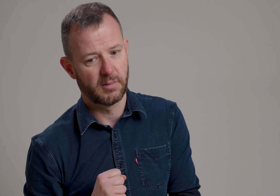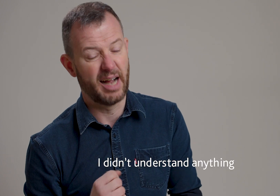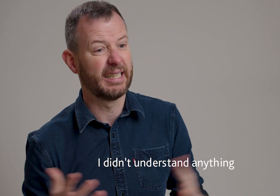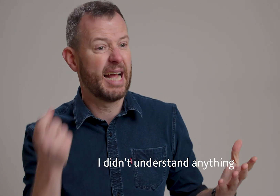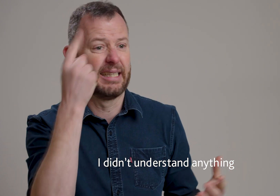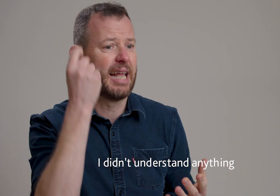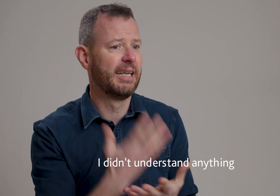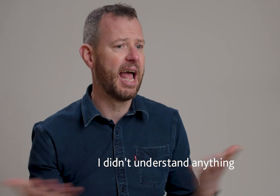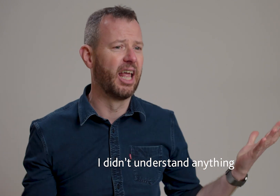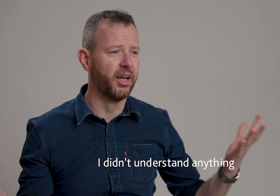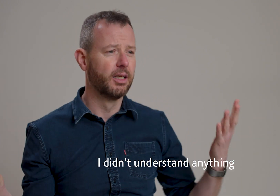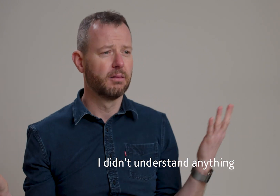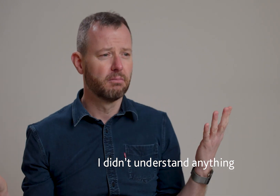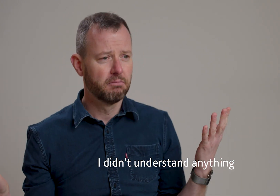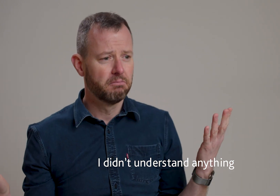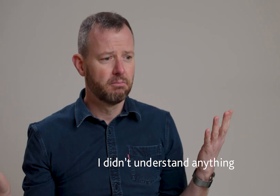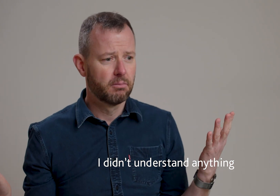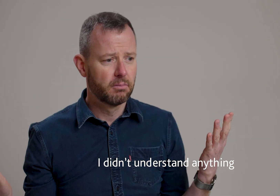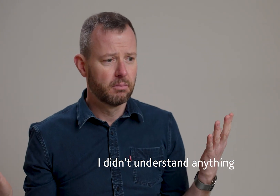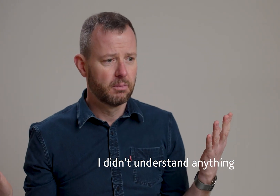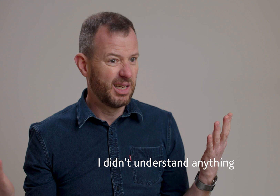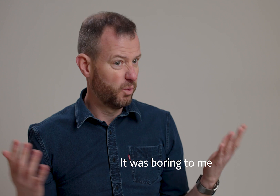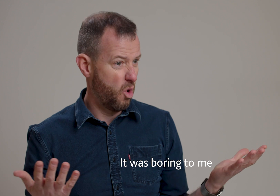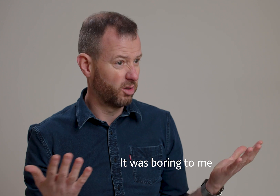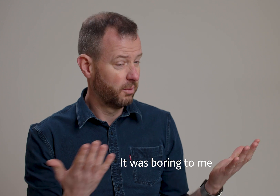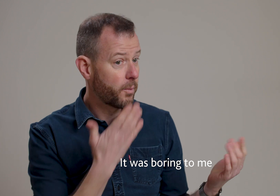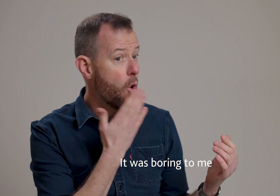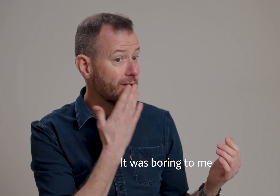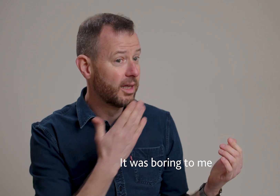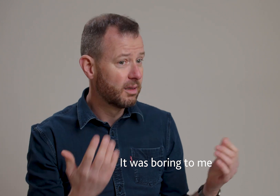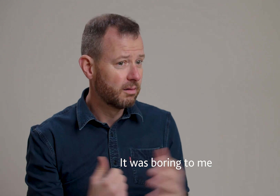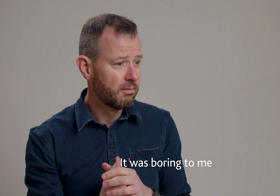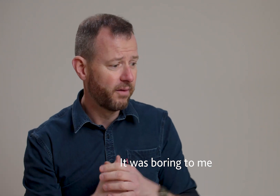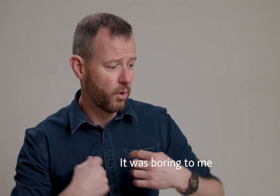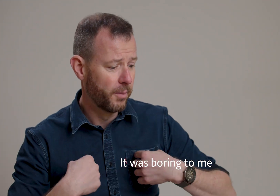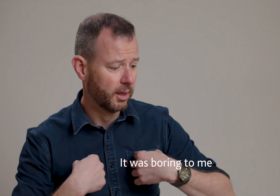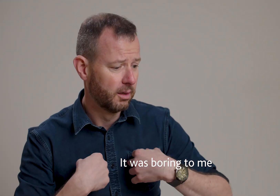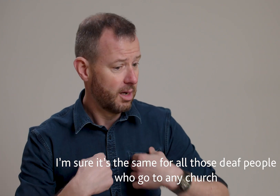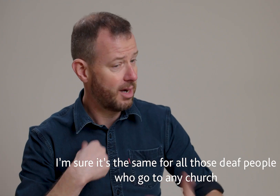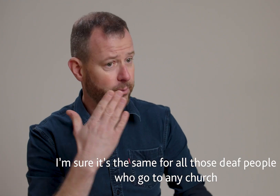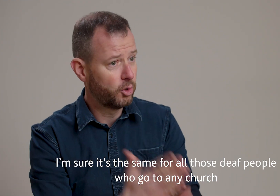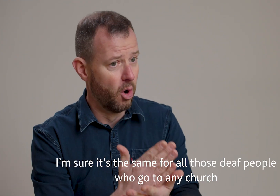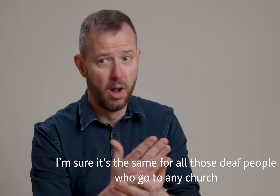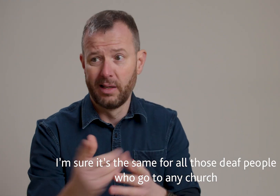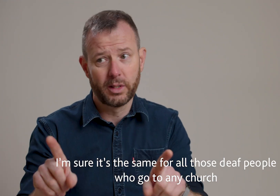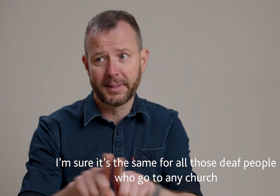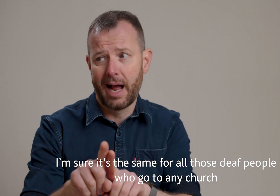day, I didn't done anything. He thought, do me. After the day